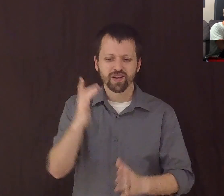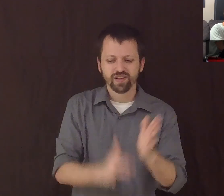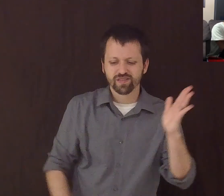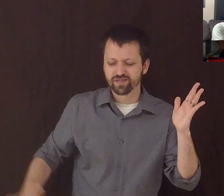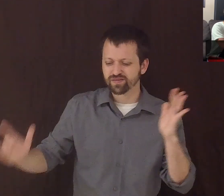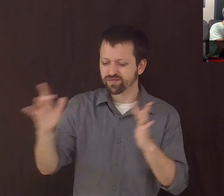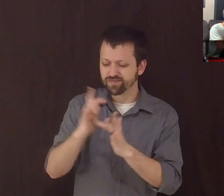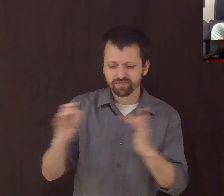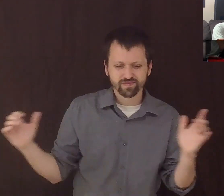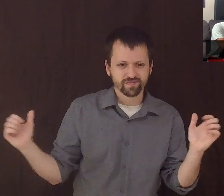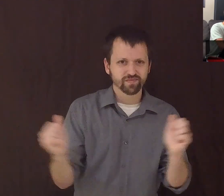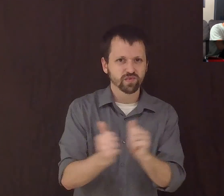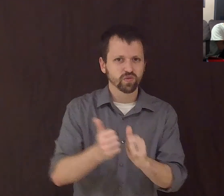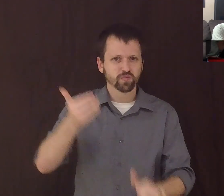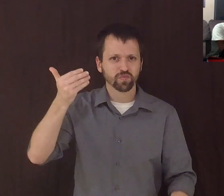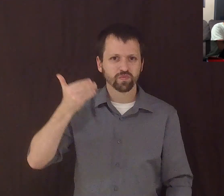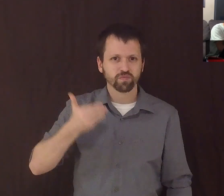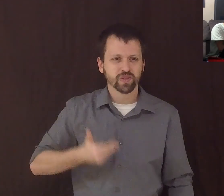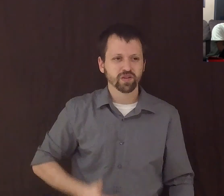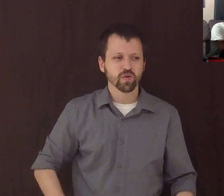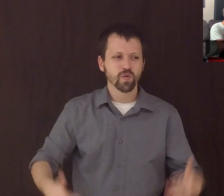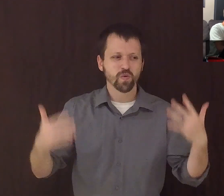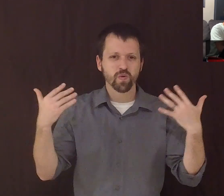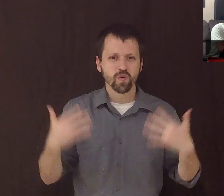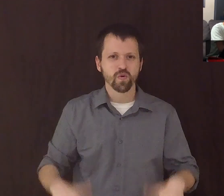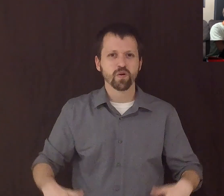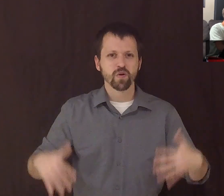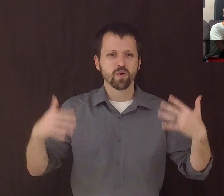Whoa, there is another in the fire.